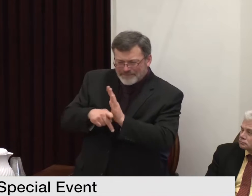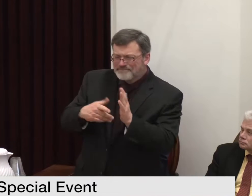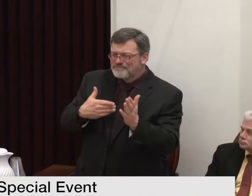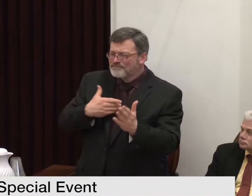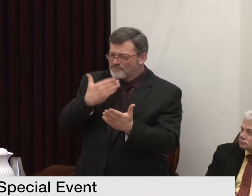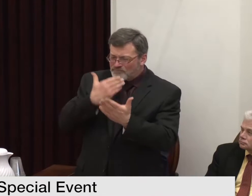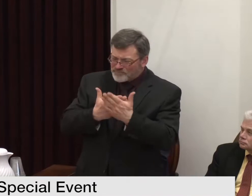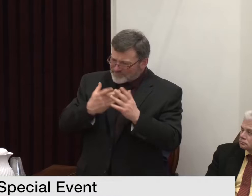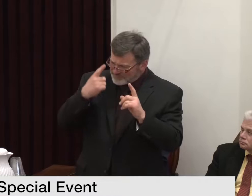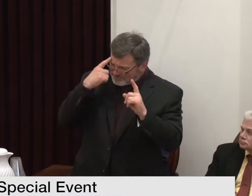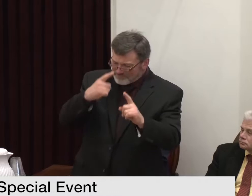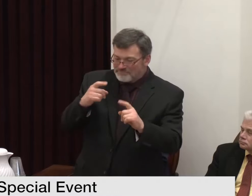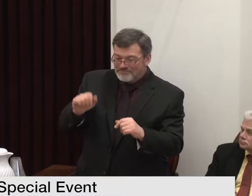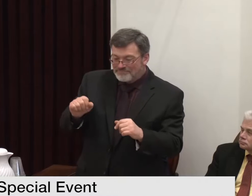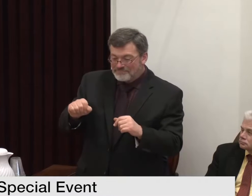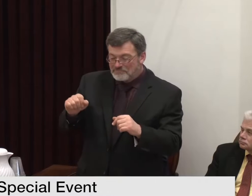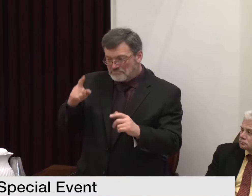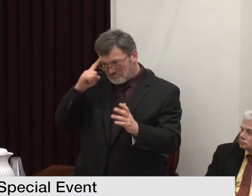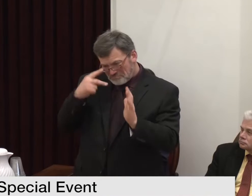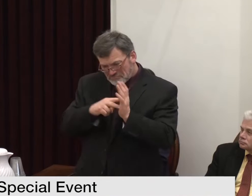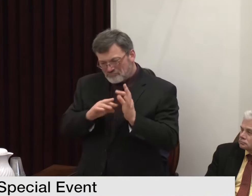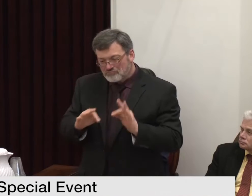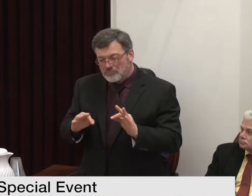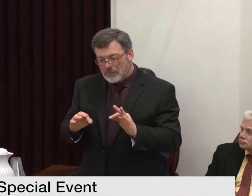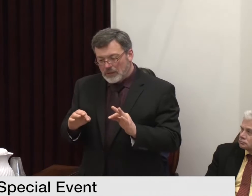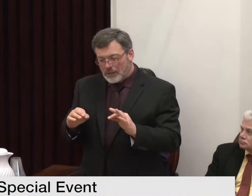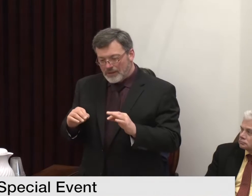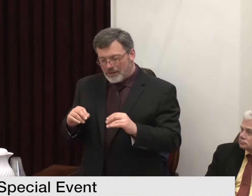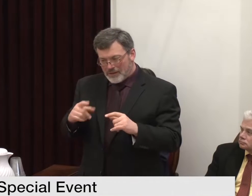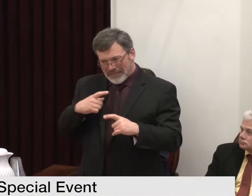are harming our communities.